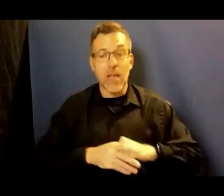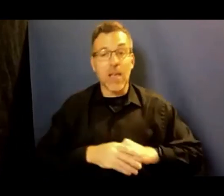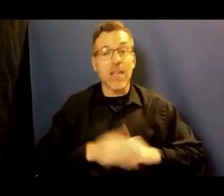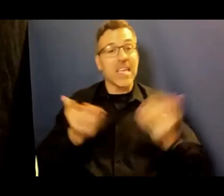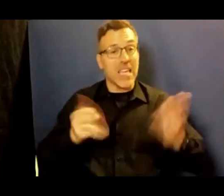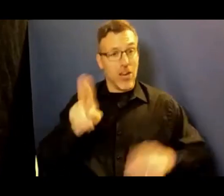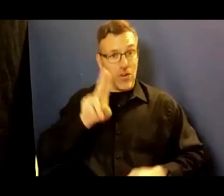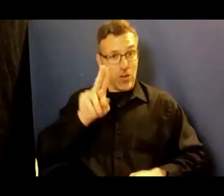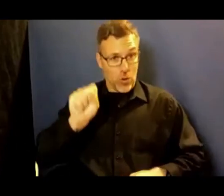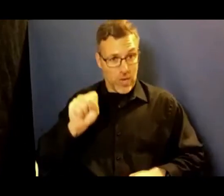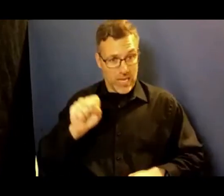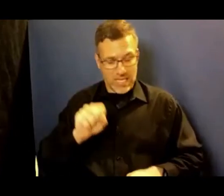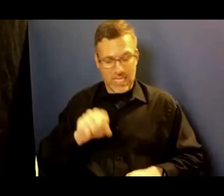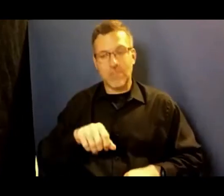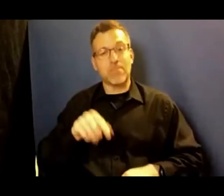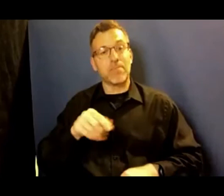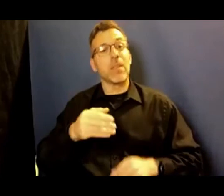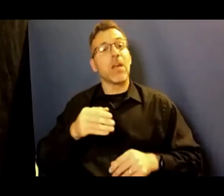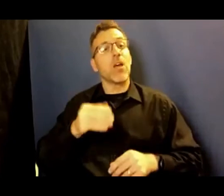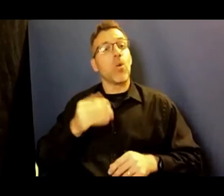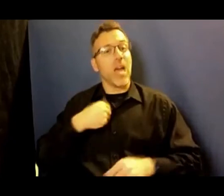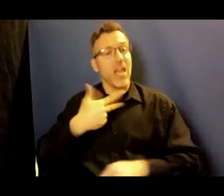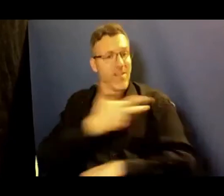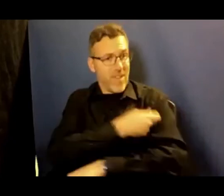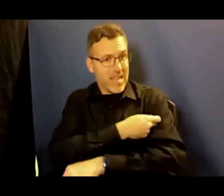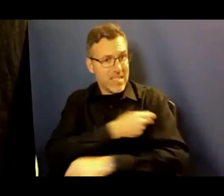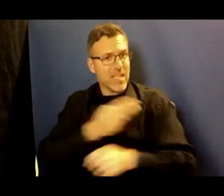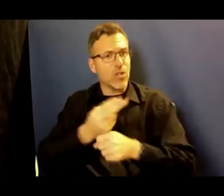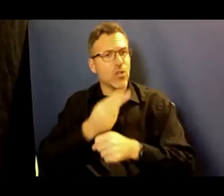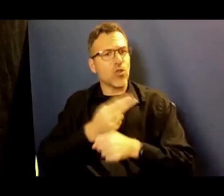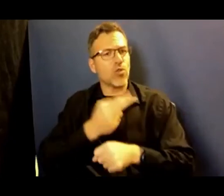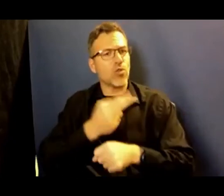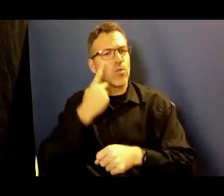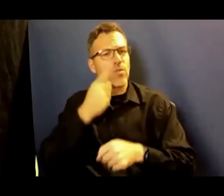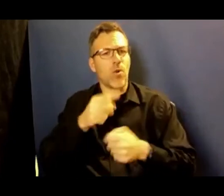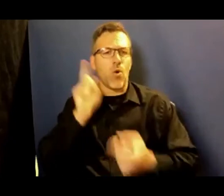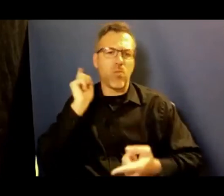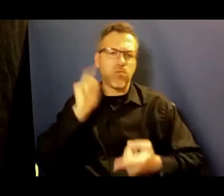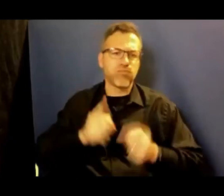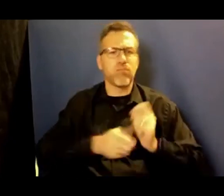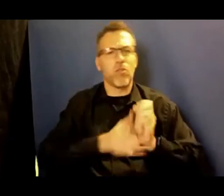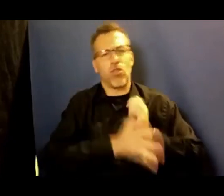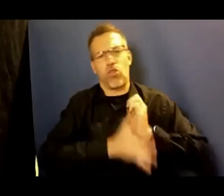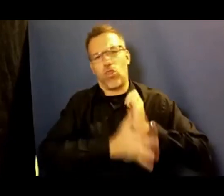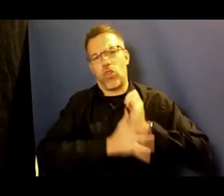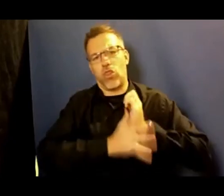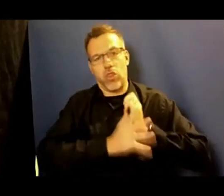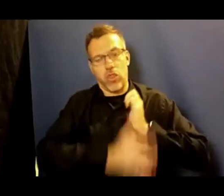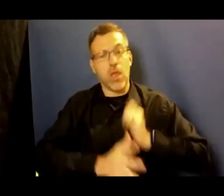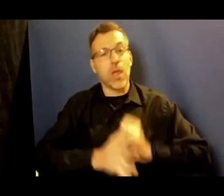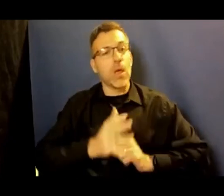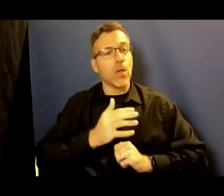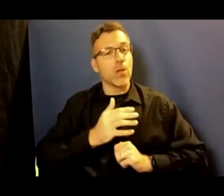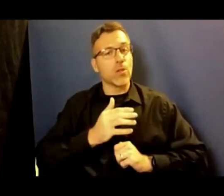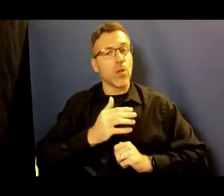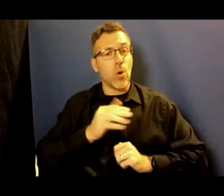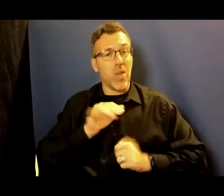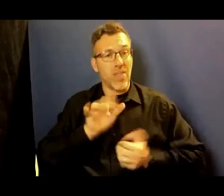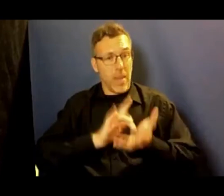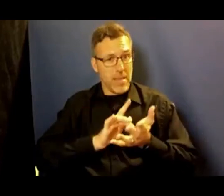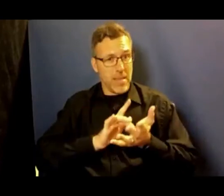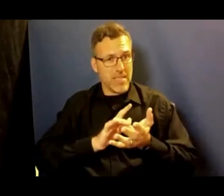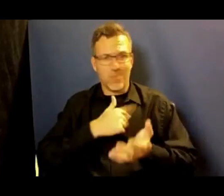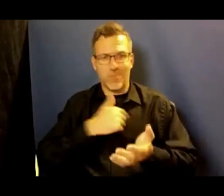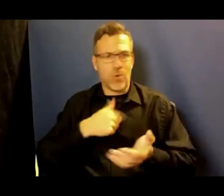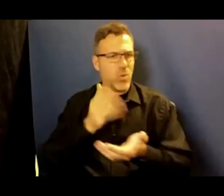that was introduced for diarrhea and kids had complications. And so we stopped it because kids do well